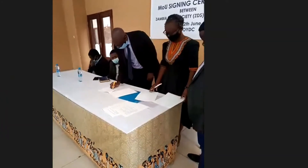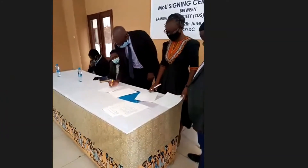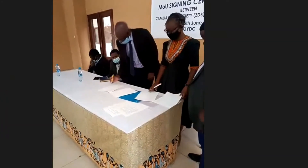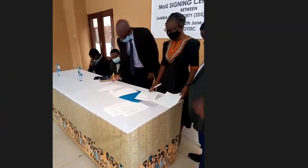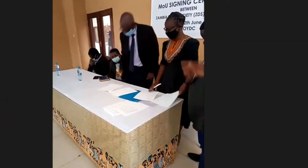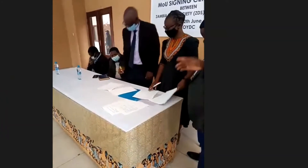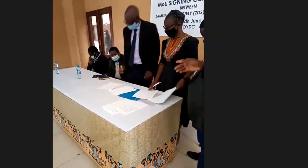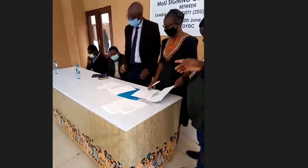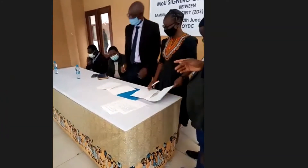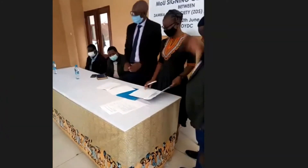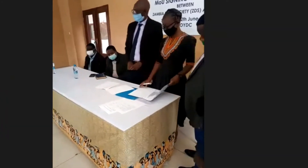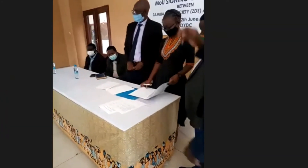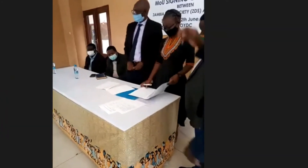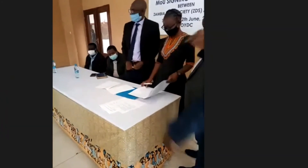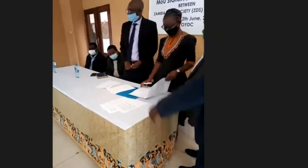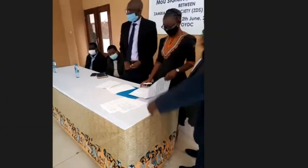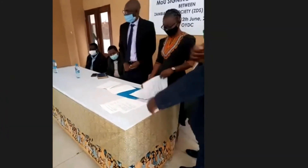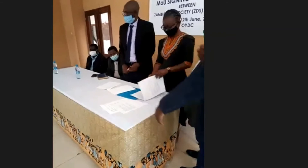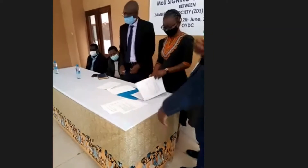Mr. John Ndovu,